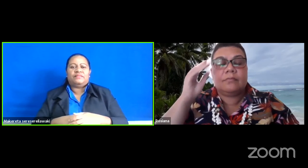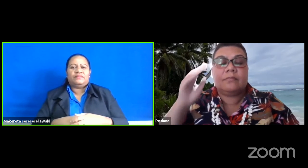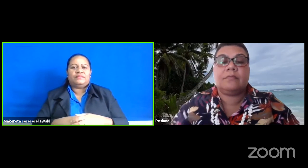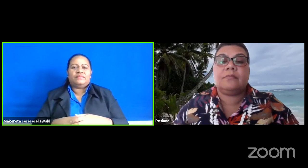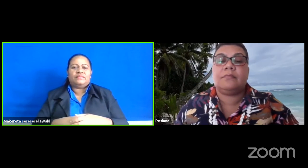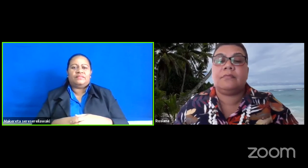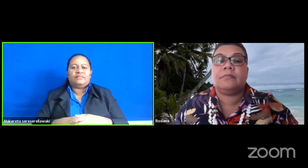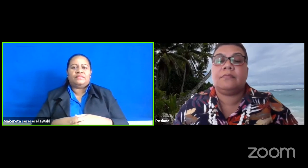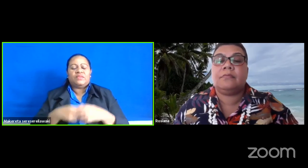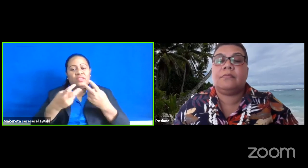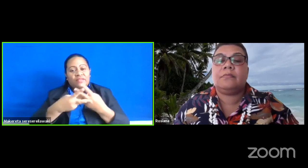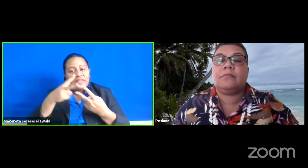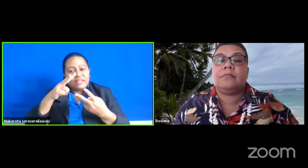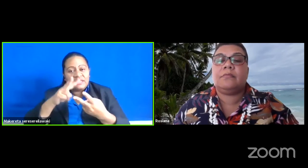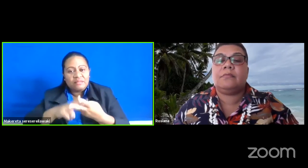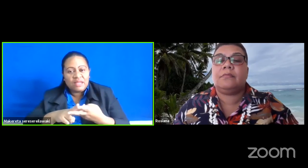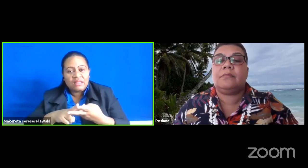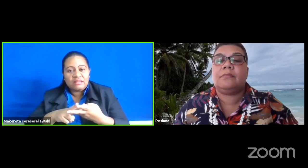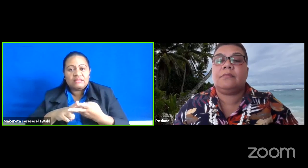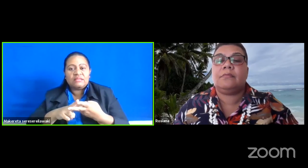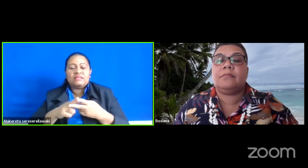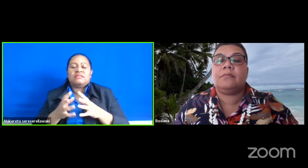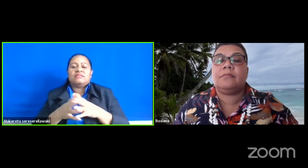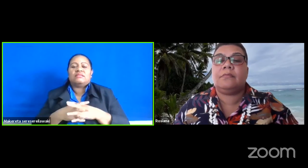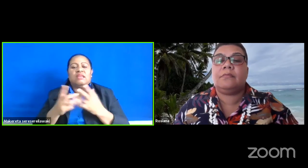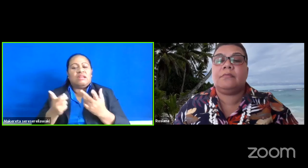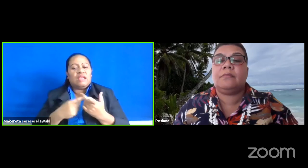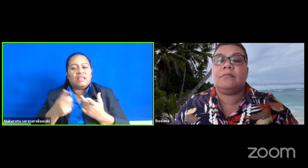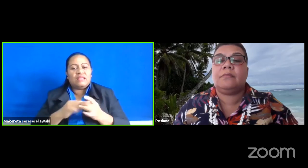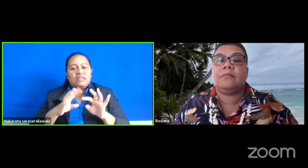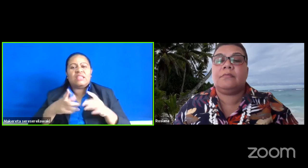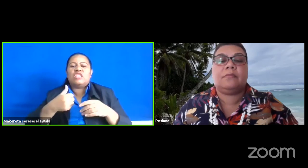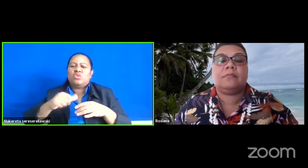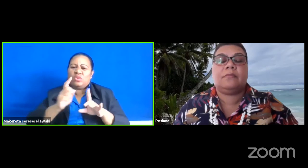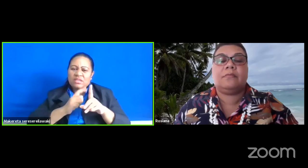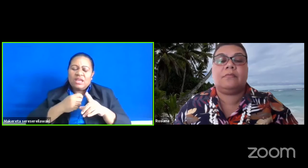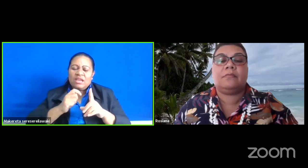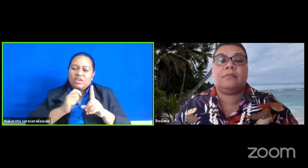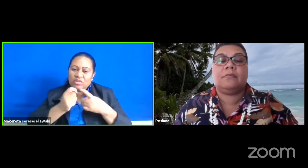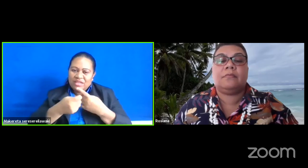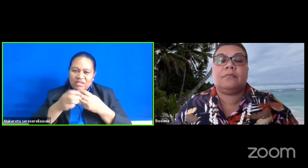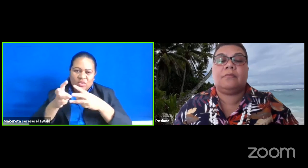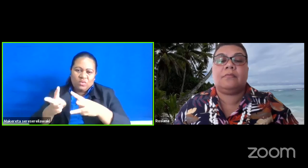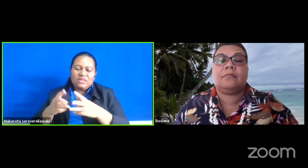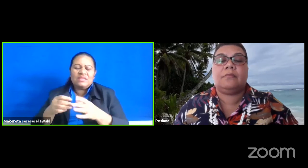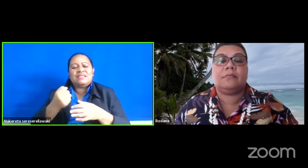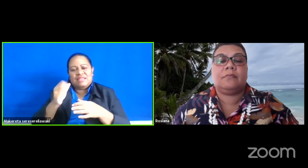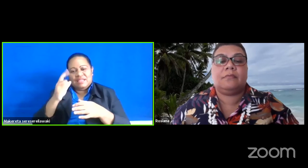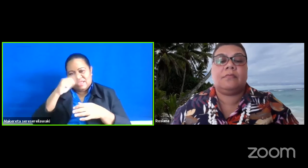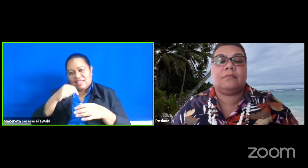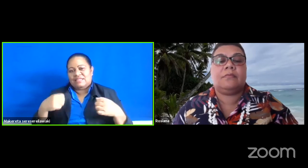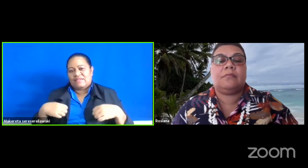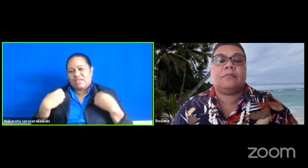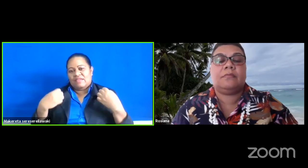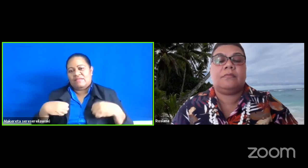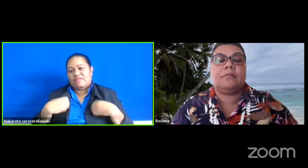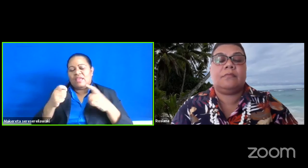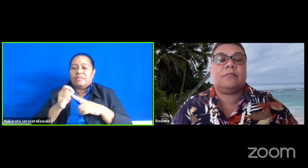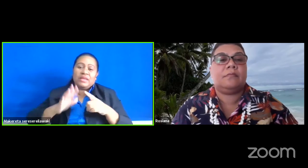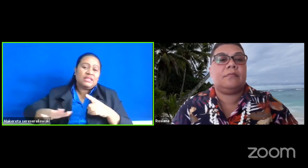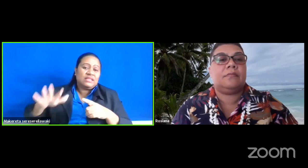vegetables from the inland and and and we can survive the pacific people can